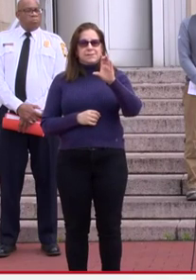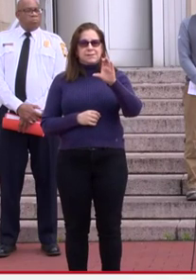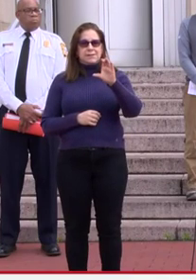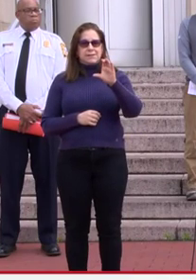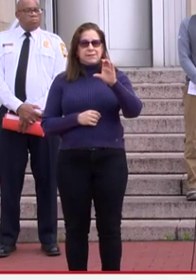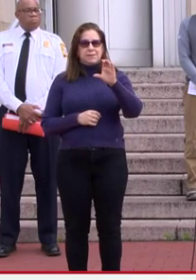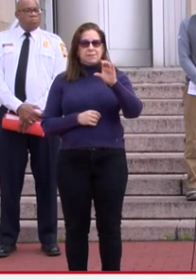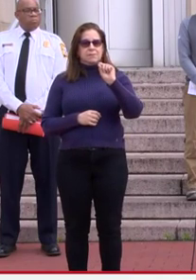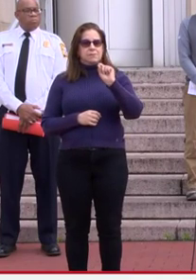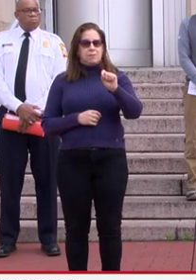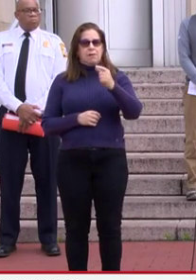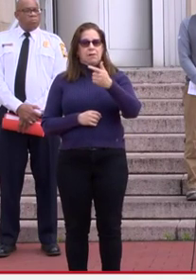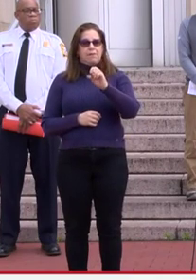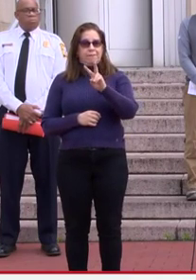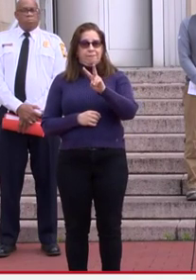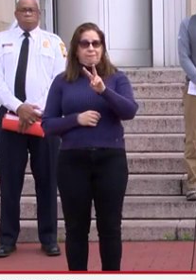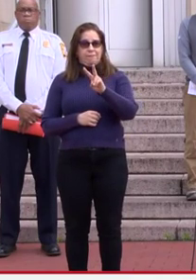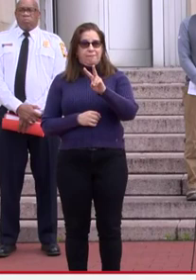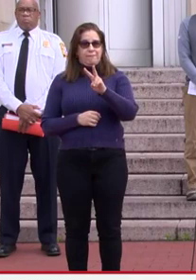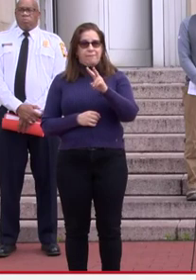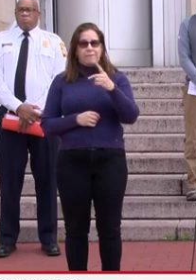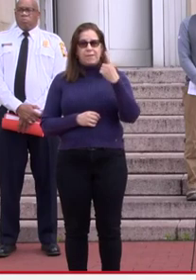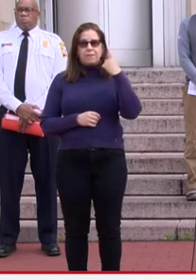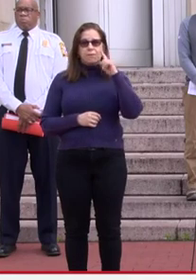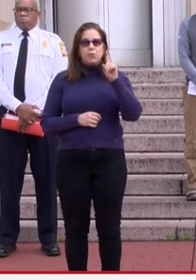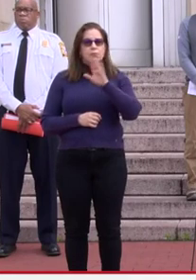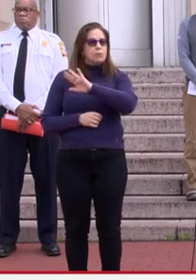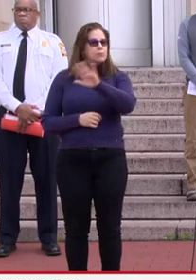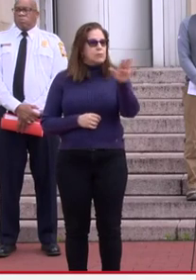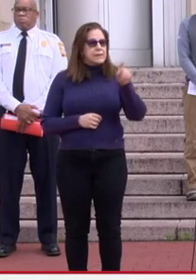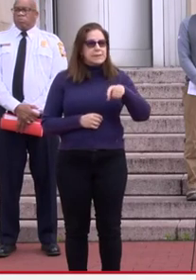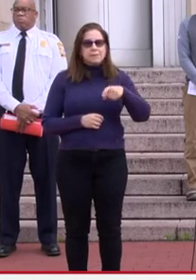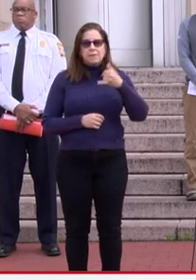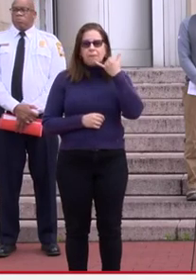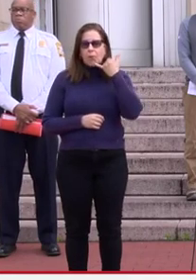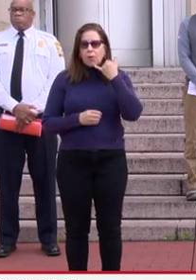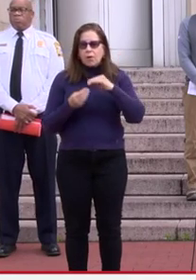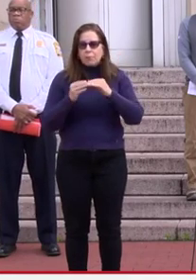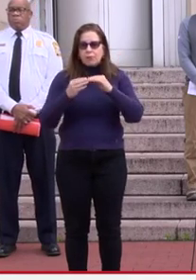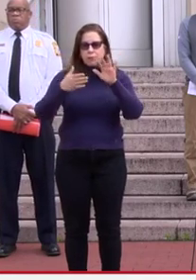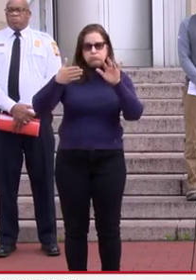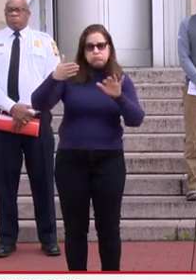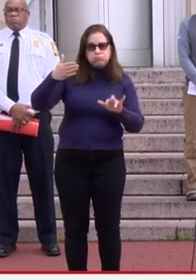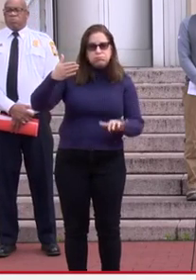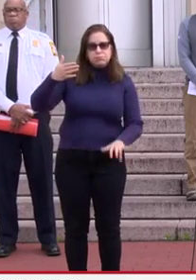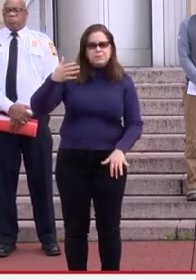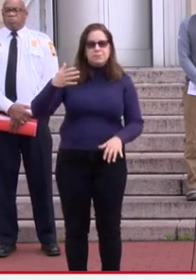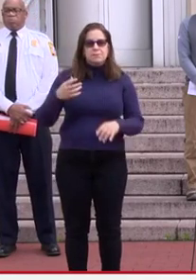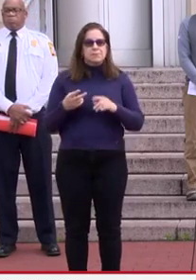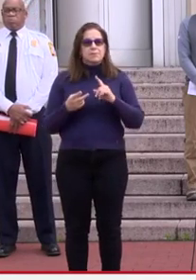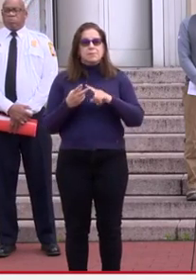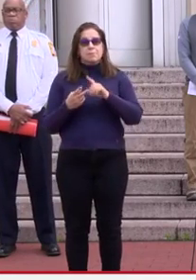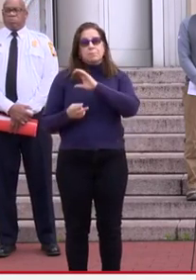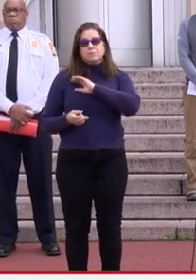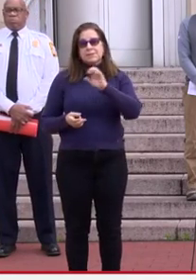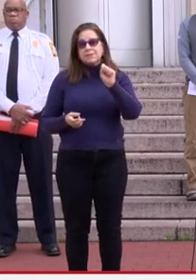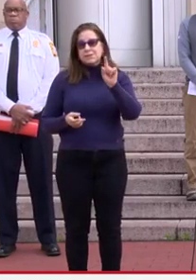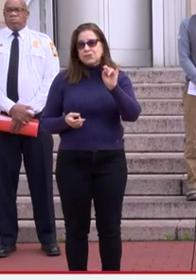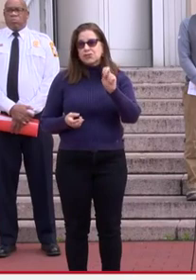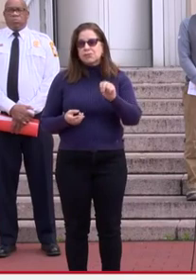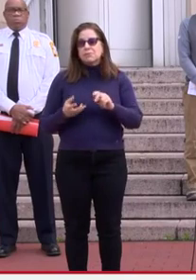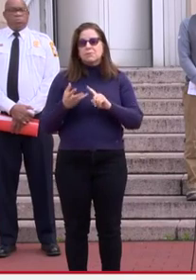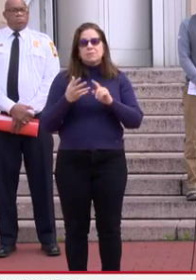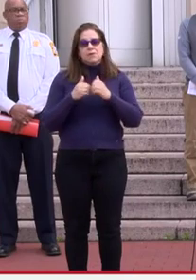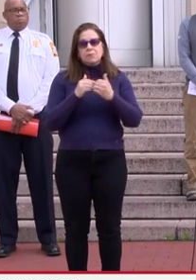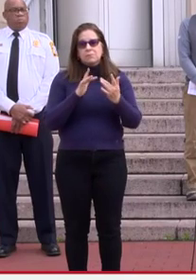contact information for our district stations, patrol officials, and community outreach coordinators who can help you with specific